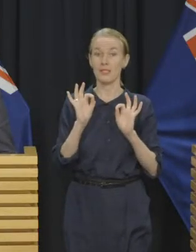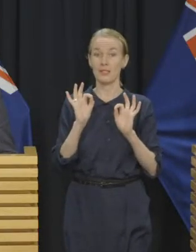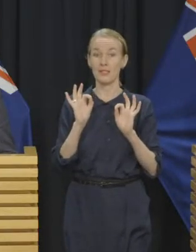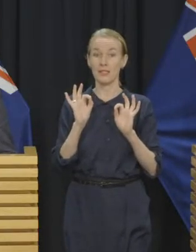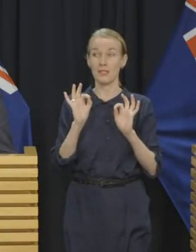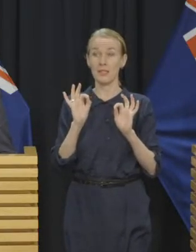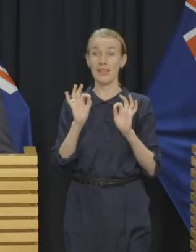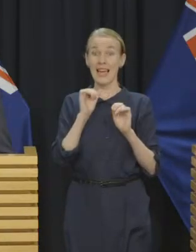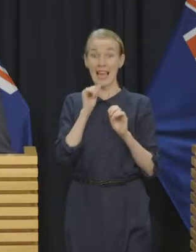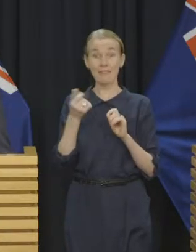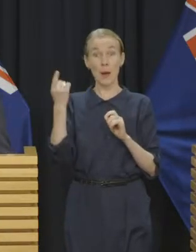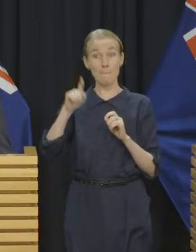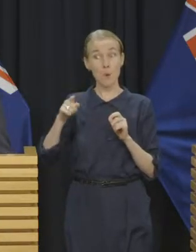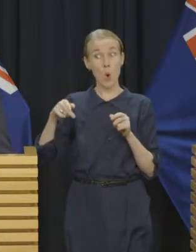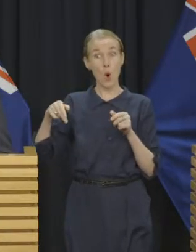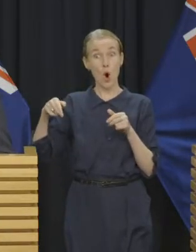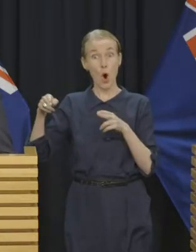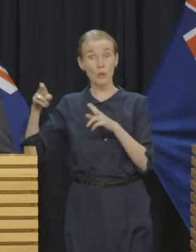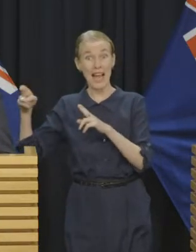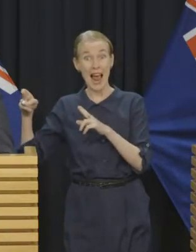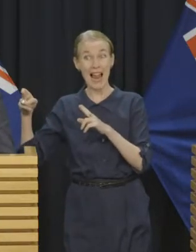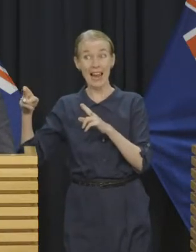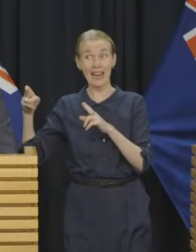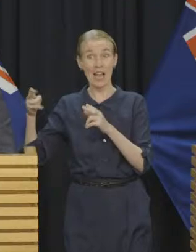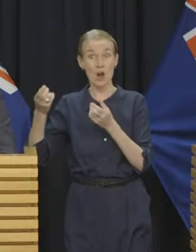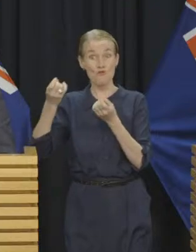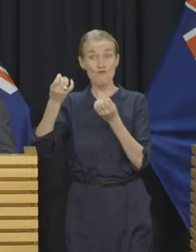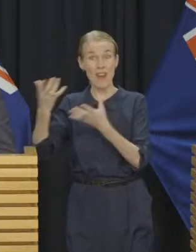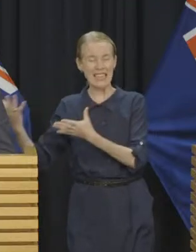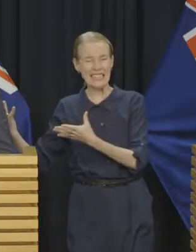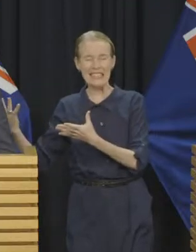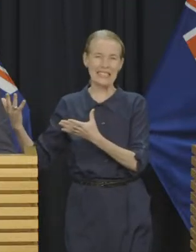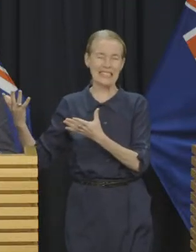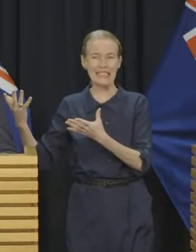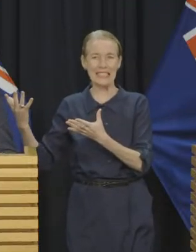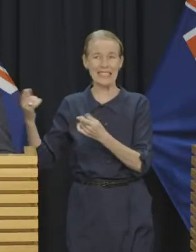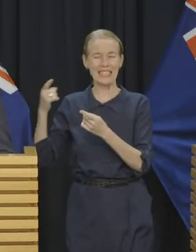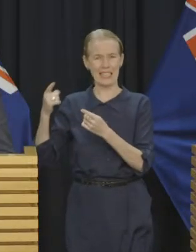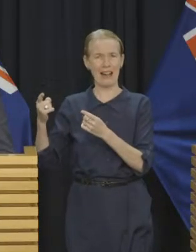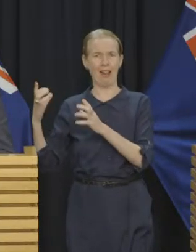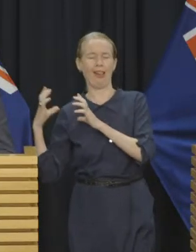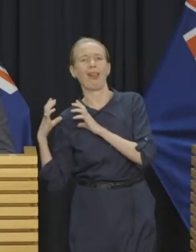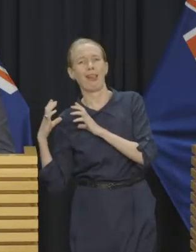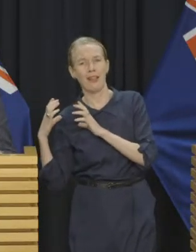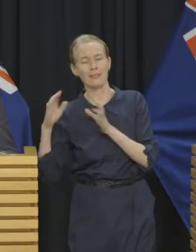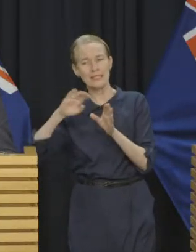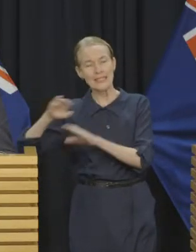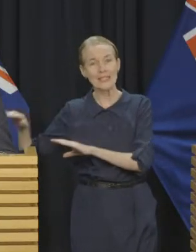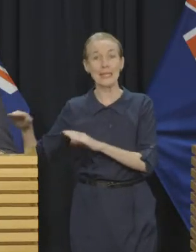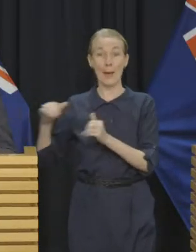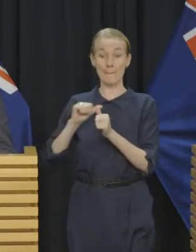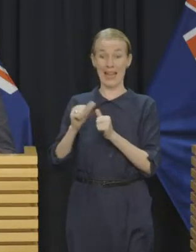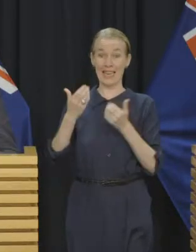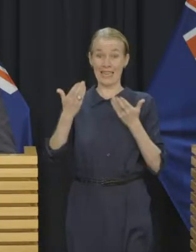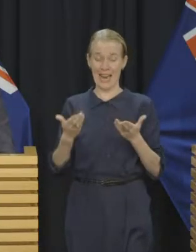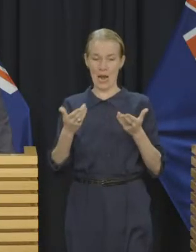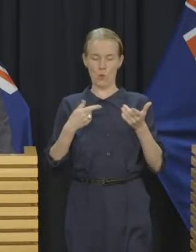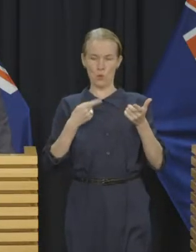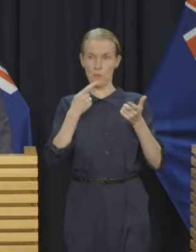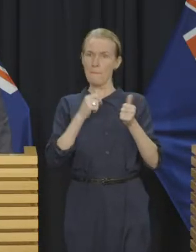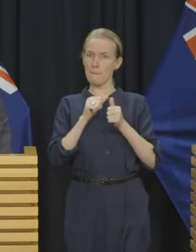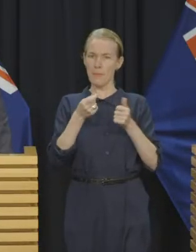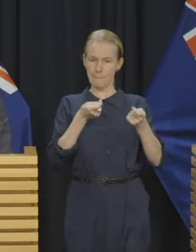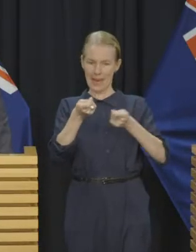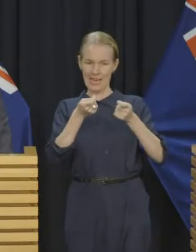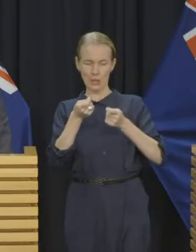think scaling it up further, if we don't have to, it would be good to avoid that. So if we can manage to manage demand so that we don't have to